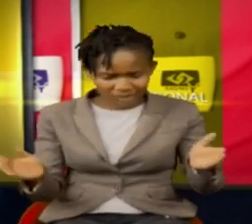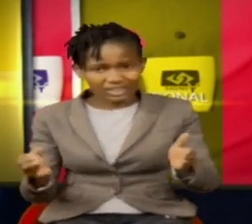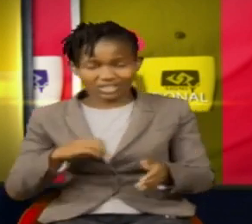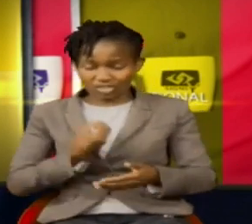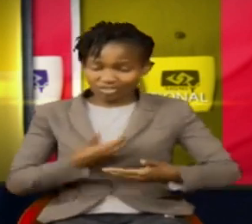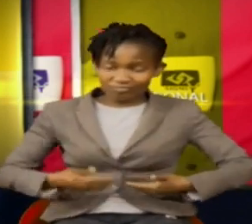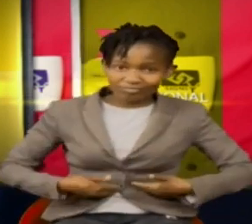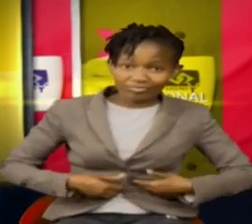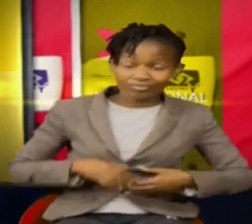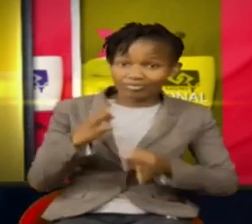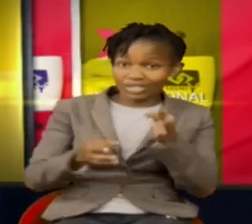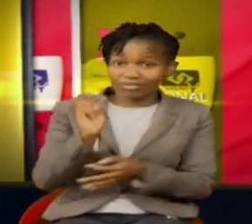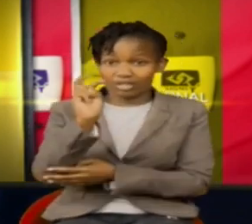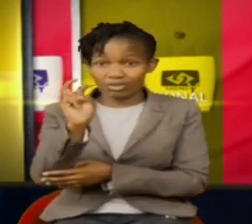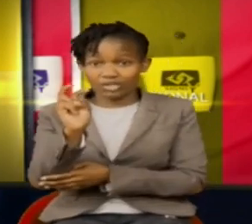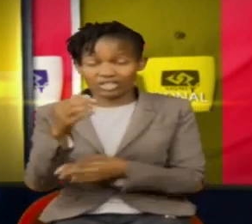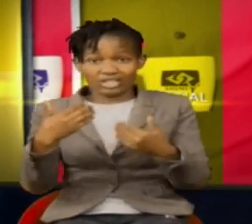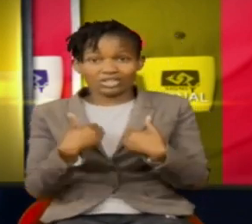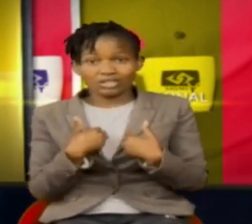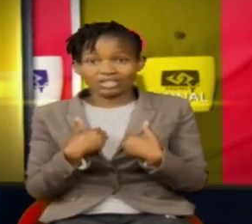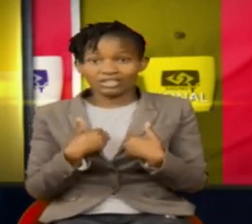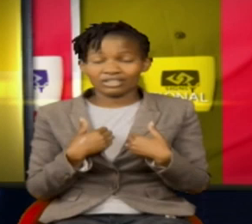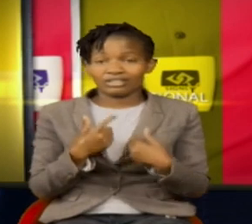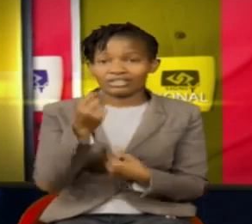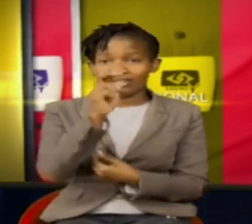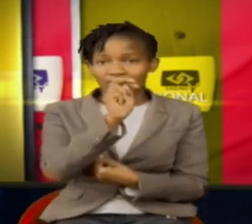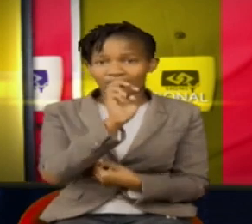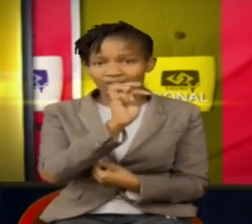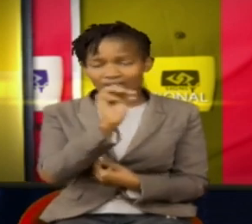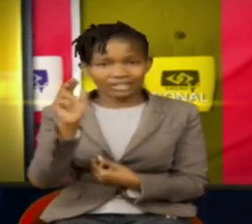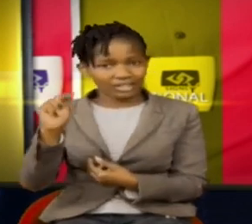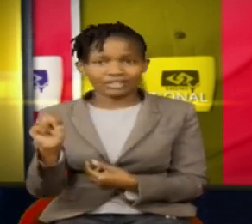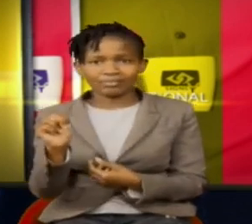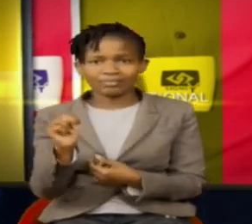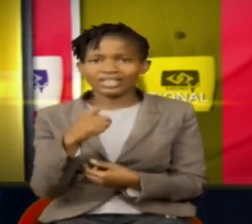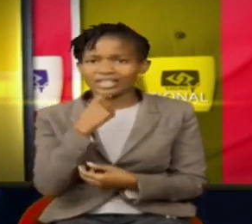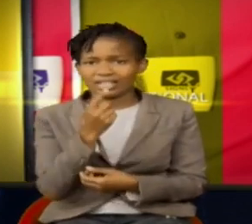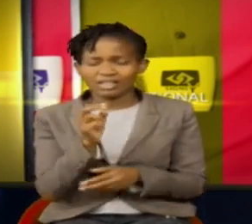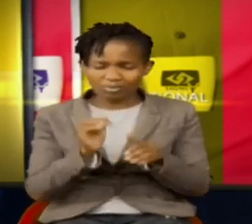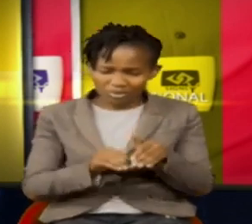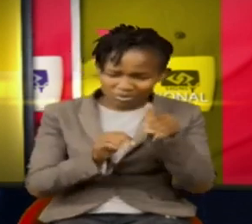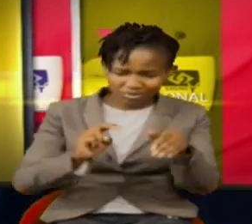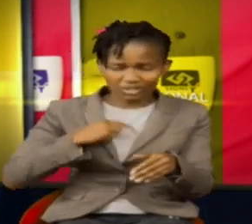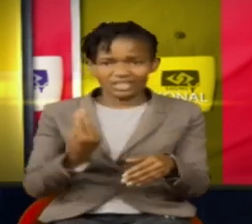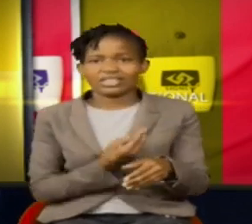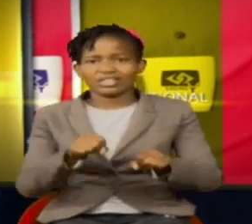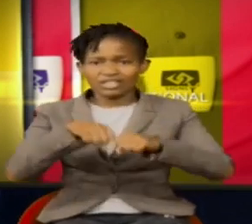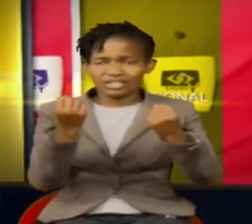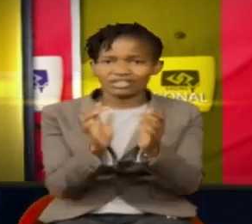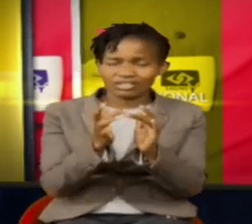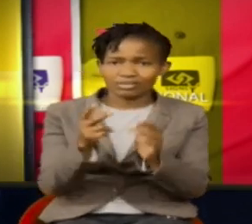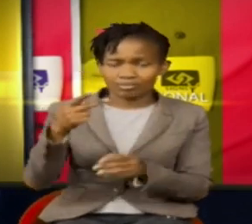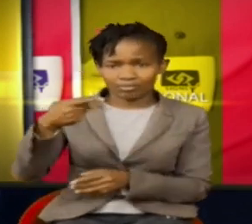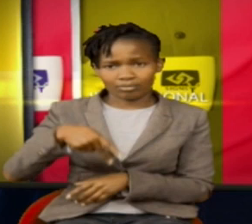Yes. If you're watching this and you have a teenager at home, Mwambie askize kwenye show. Tell them to follow us on Facebook, Twitter, Instagram, Punguza